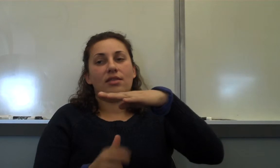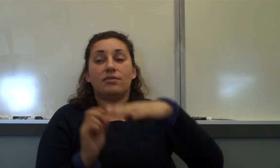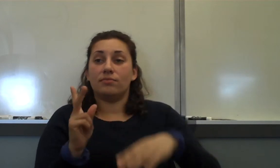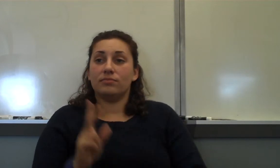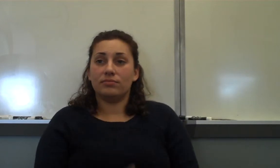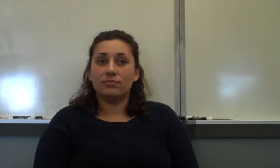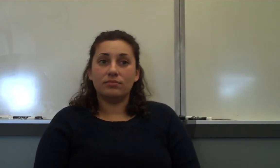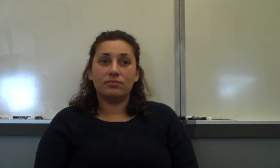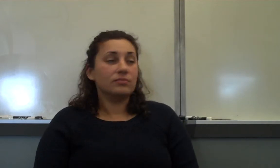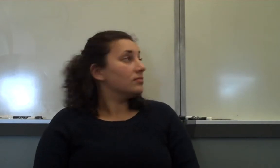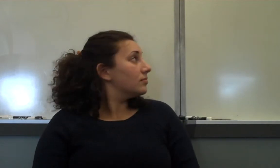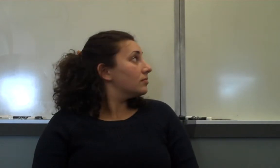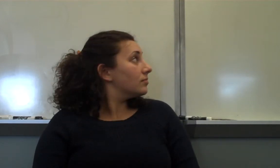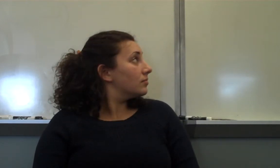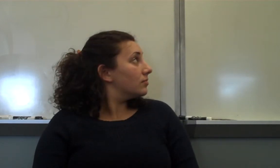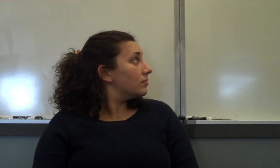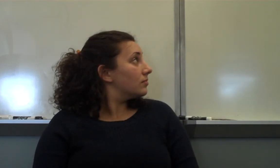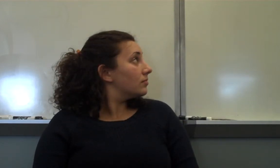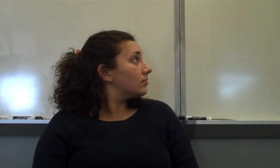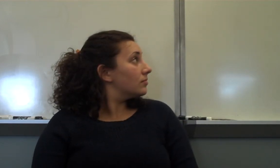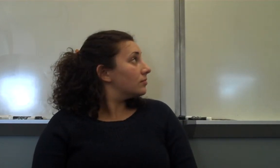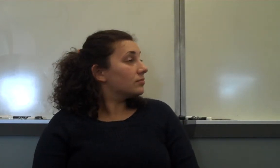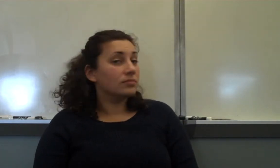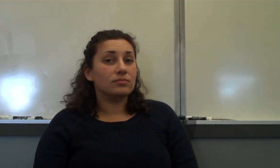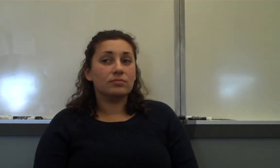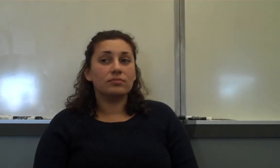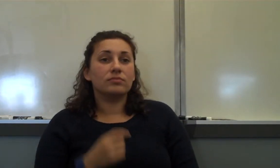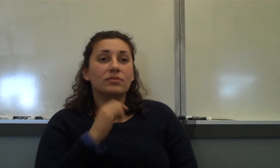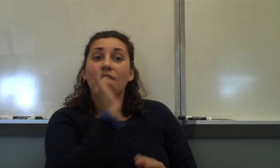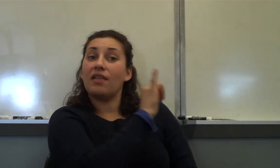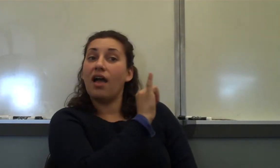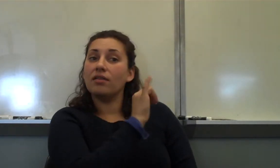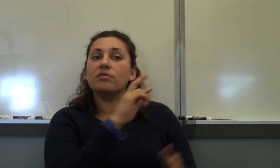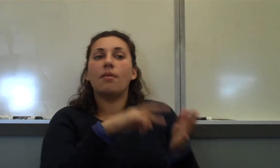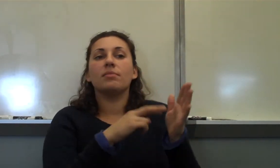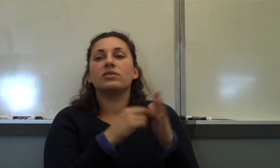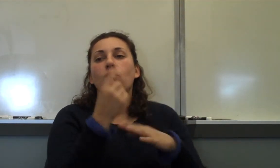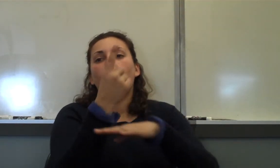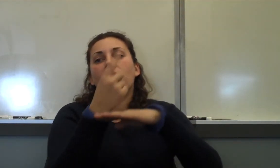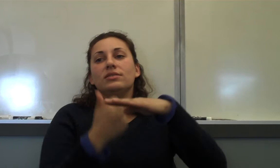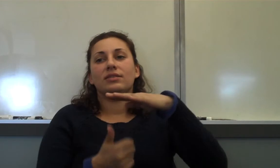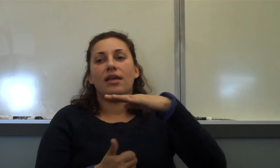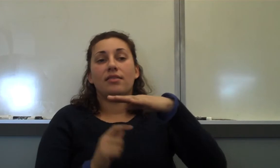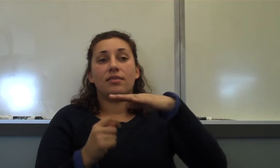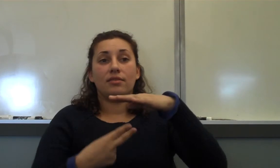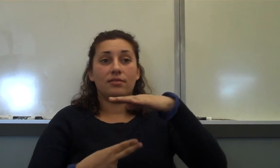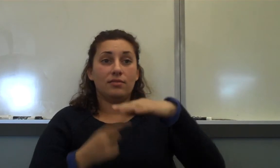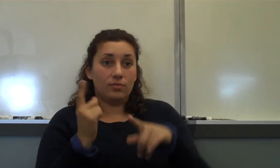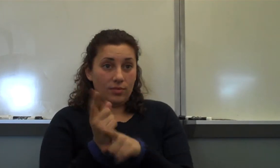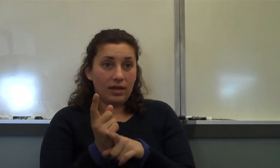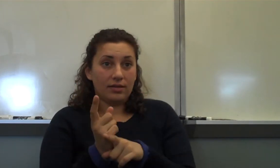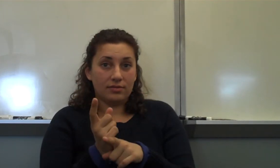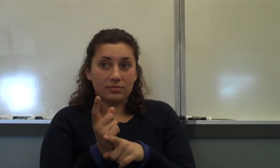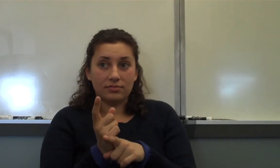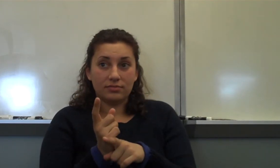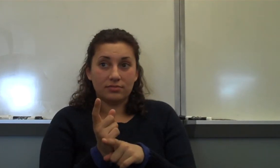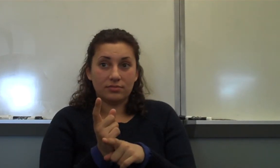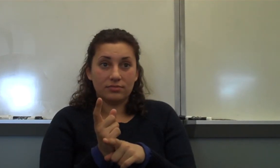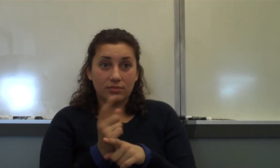thing. Now I'm going to write a tenth that way. That's the decimal way of writing 1/10, right? That's 1 in the 10th position. Agreed? Everyone okay with